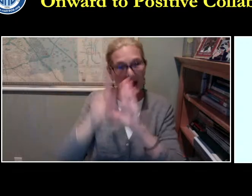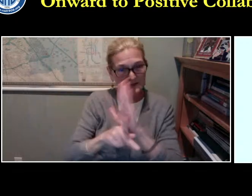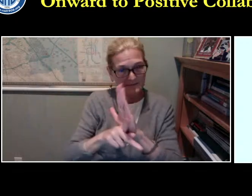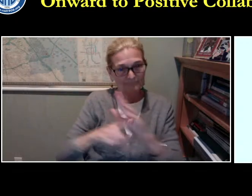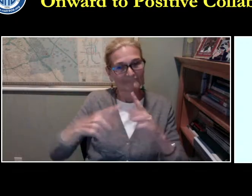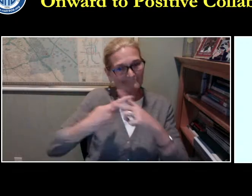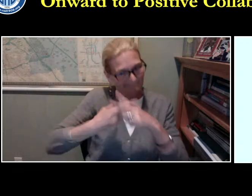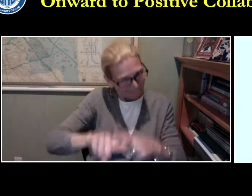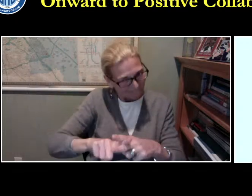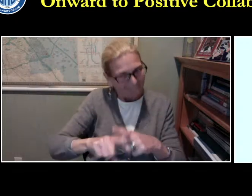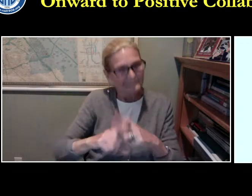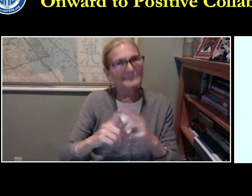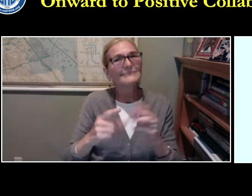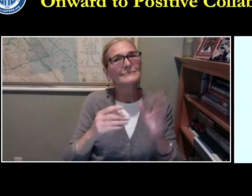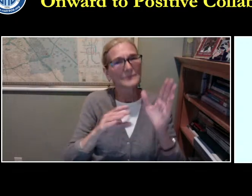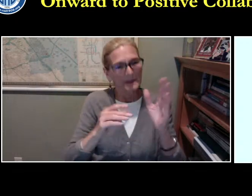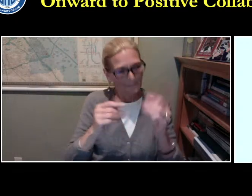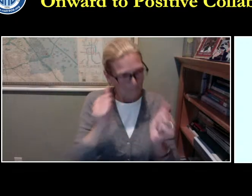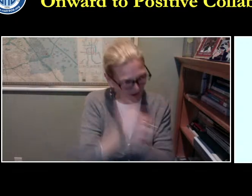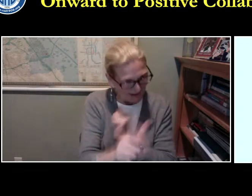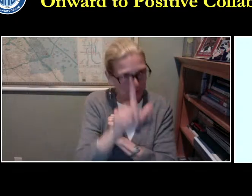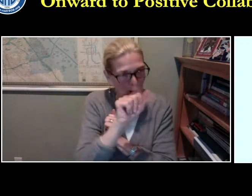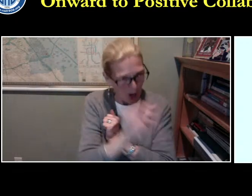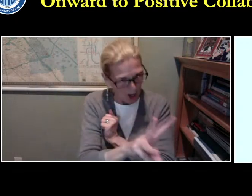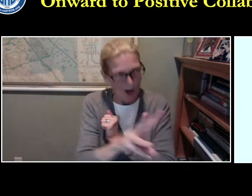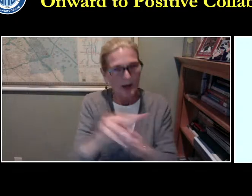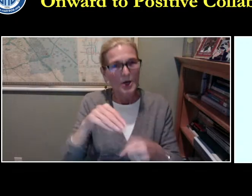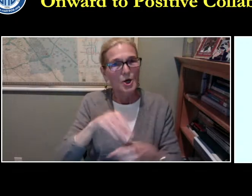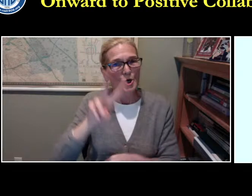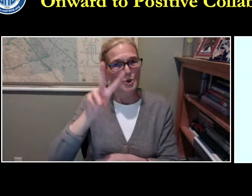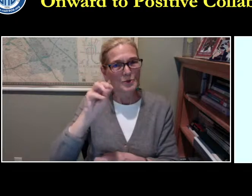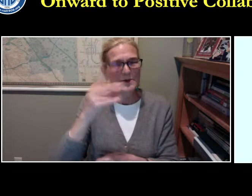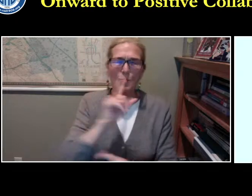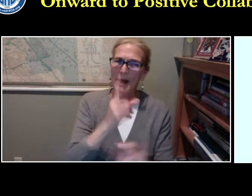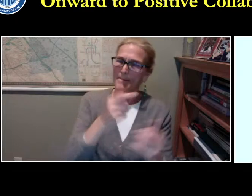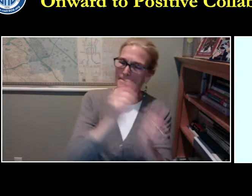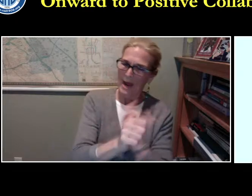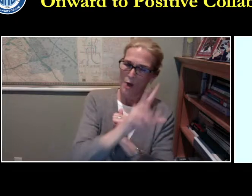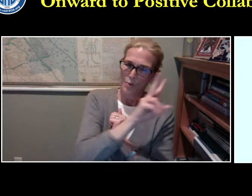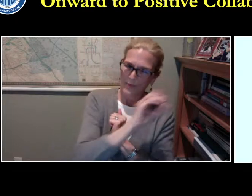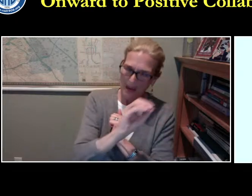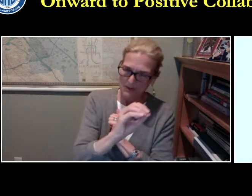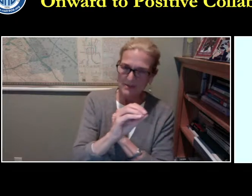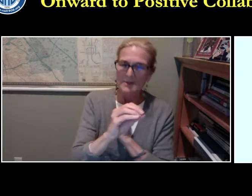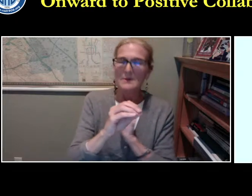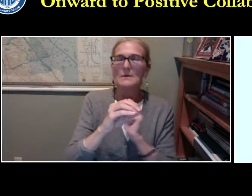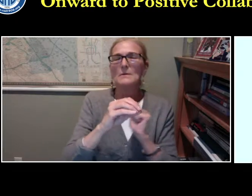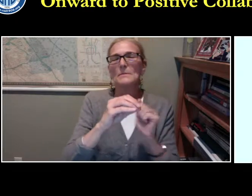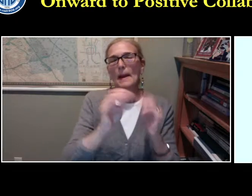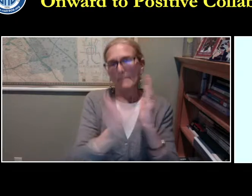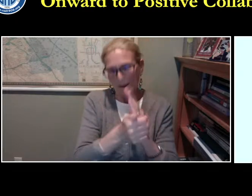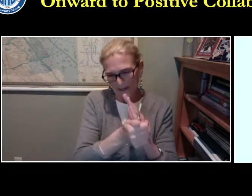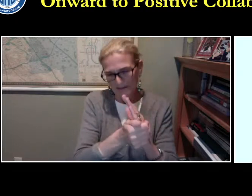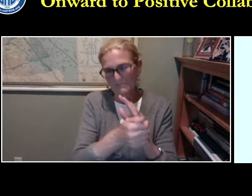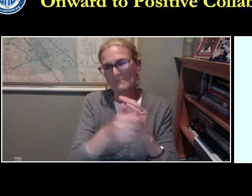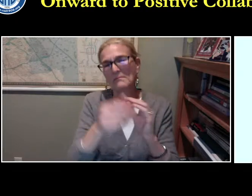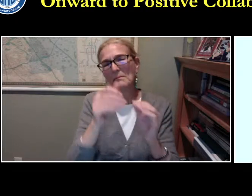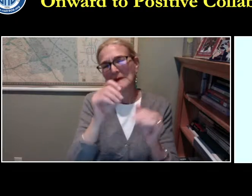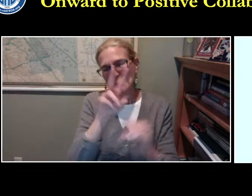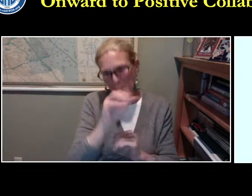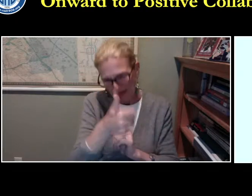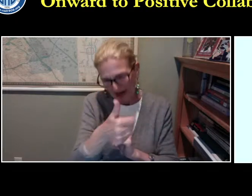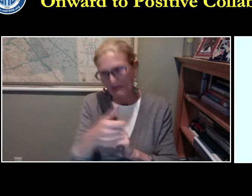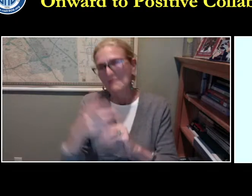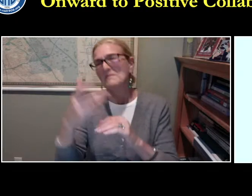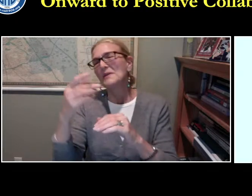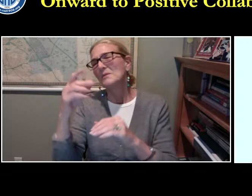the implementation at state level, at the top on the graphic, you see the policy that the law is passed. It was passed